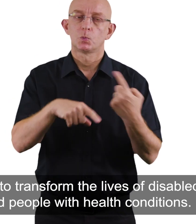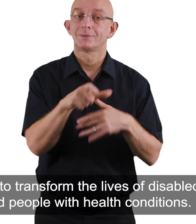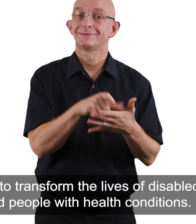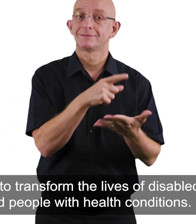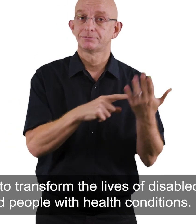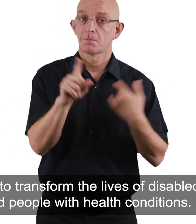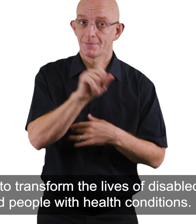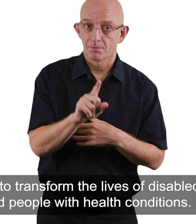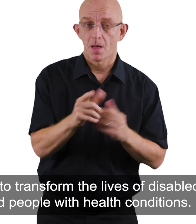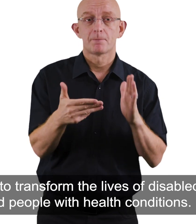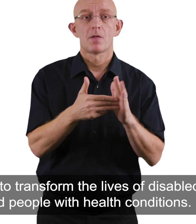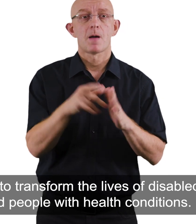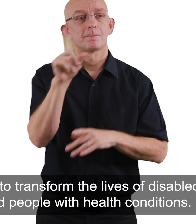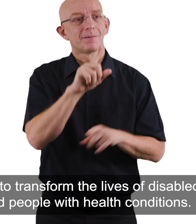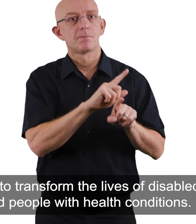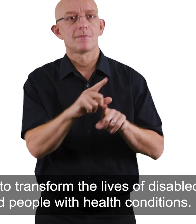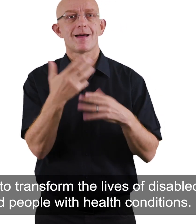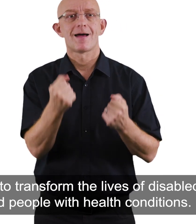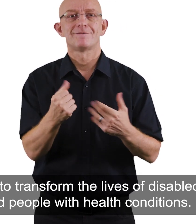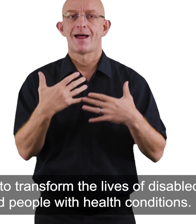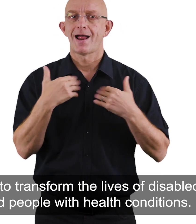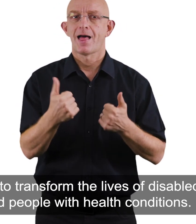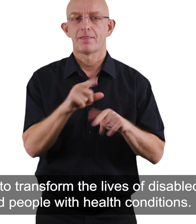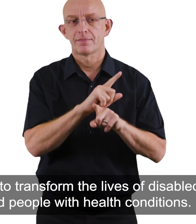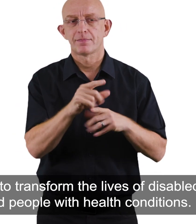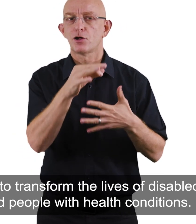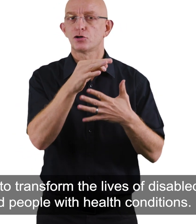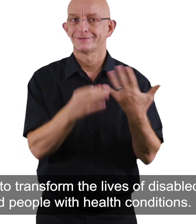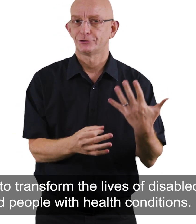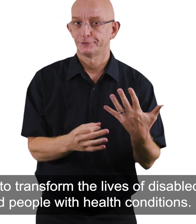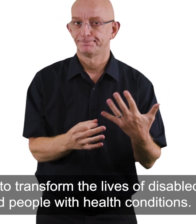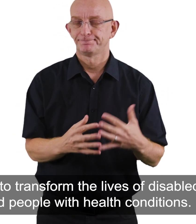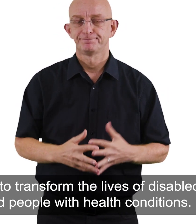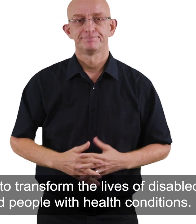lives of disabled people and people with health conditions.